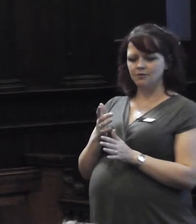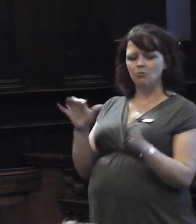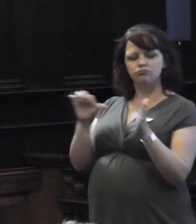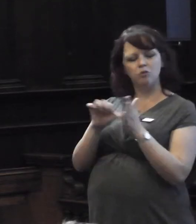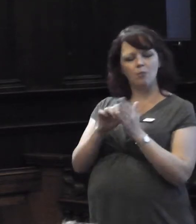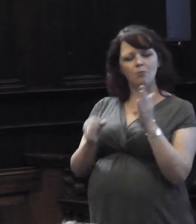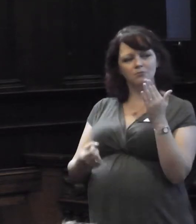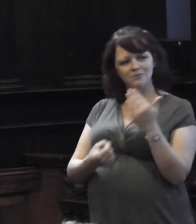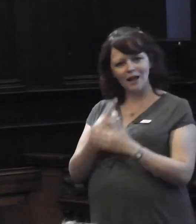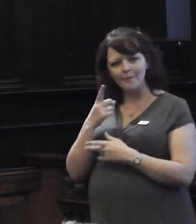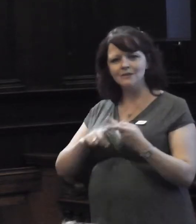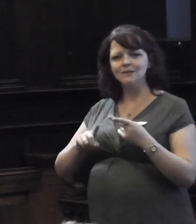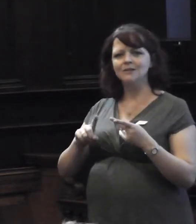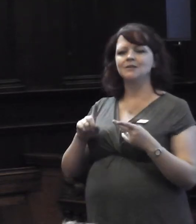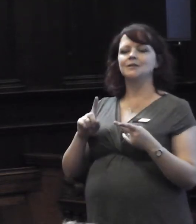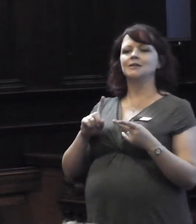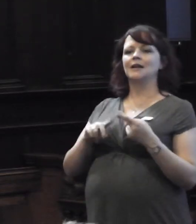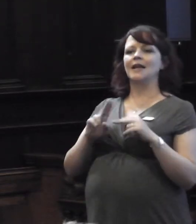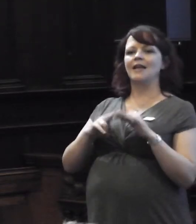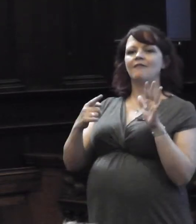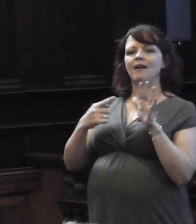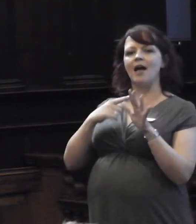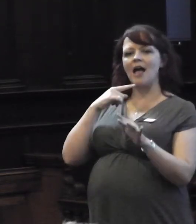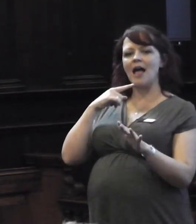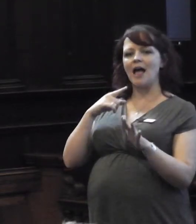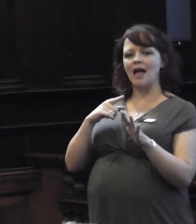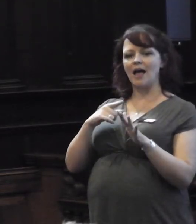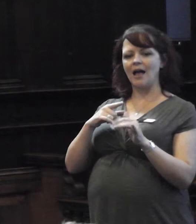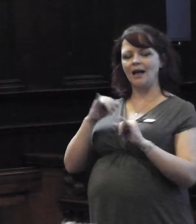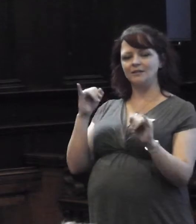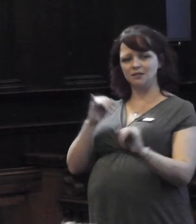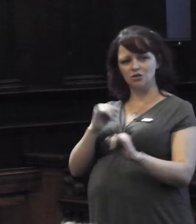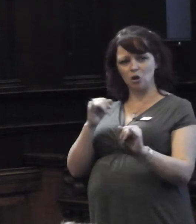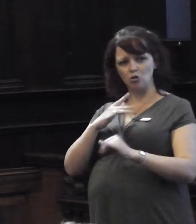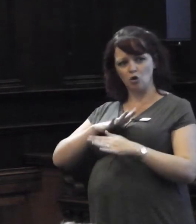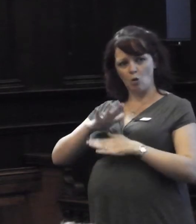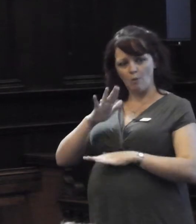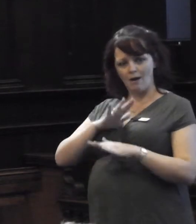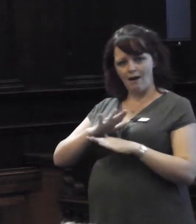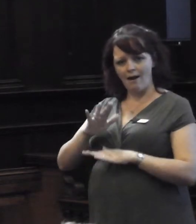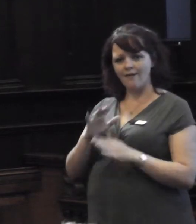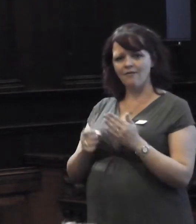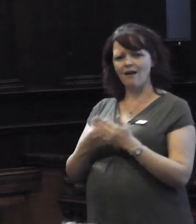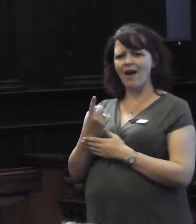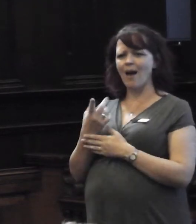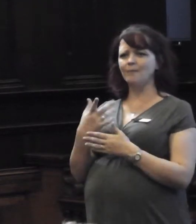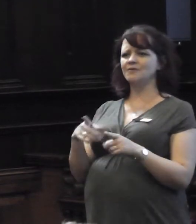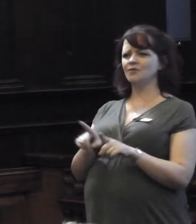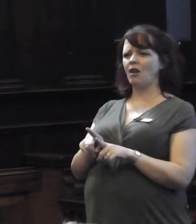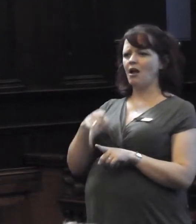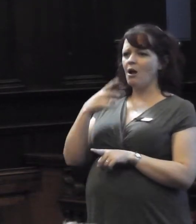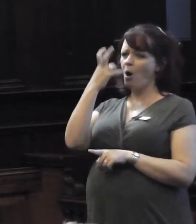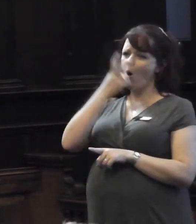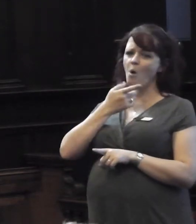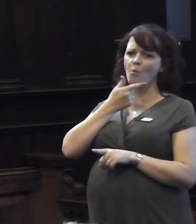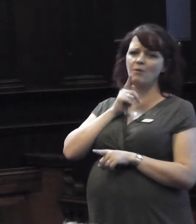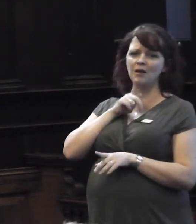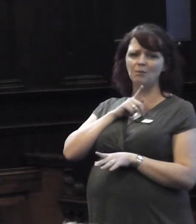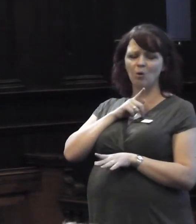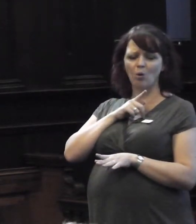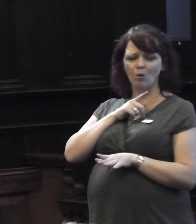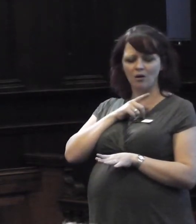and vulnerable individuals. And where there is a conviction for serious